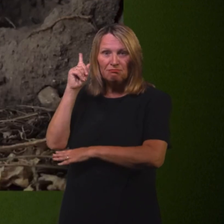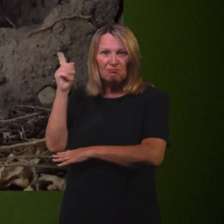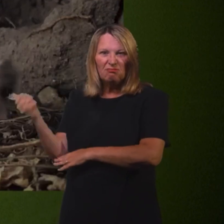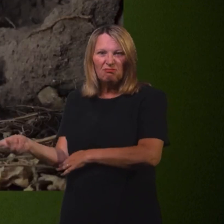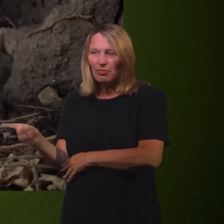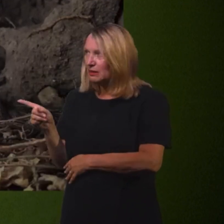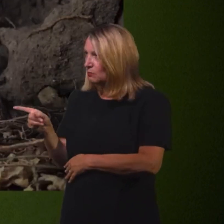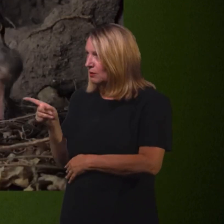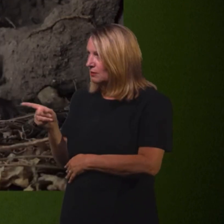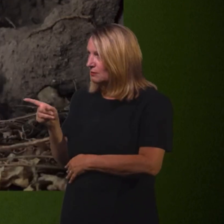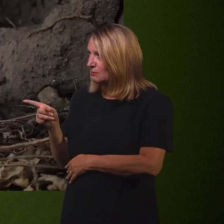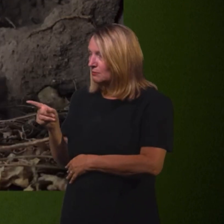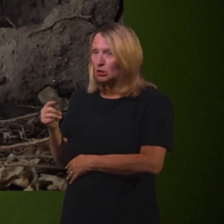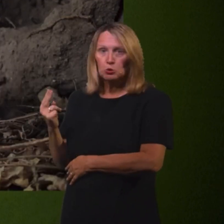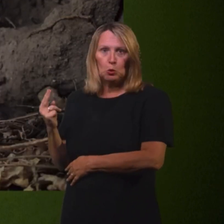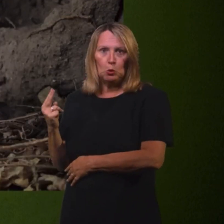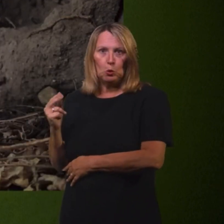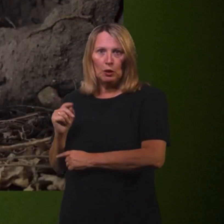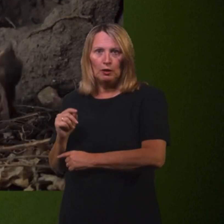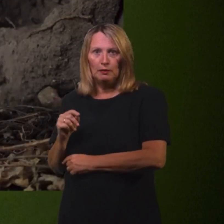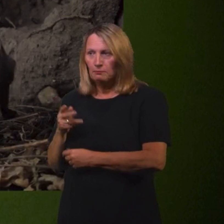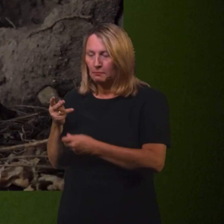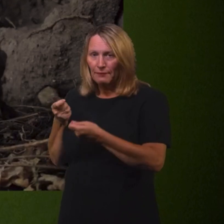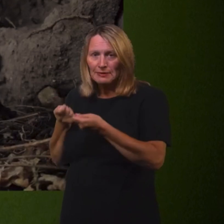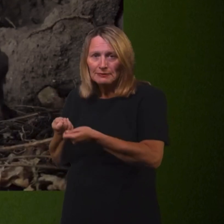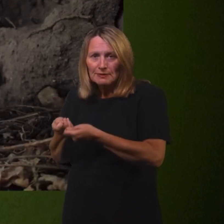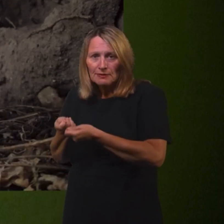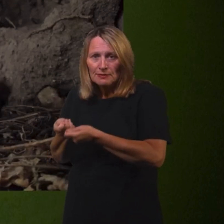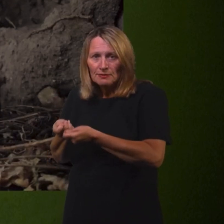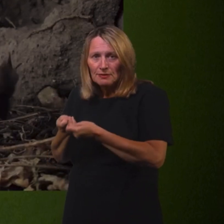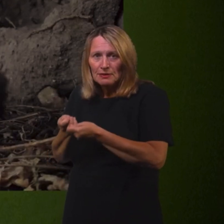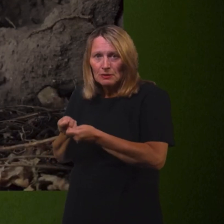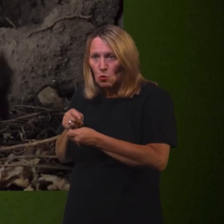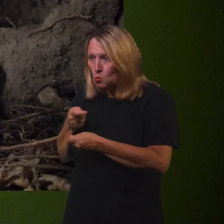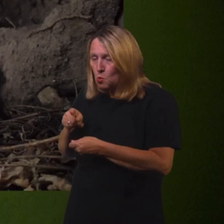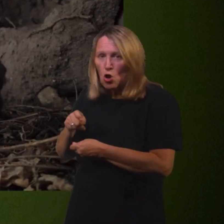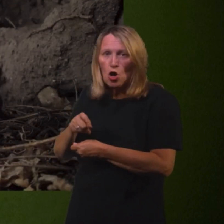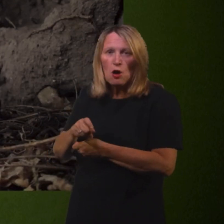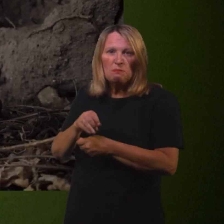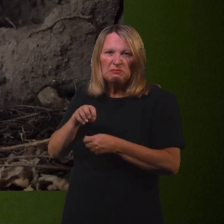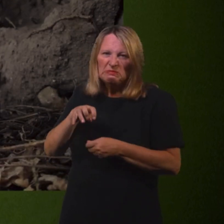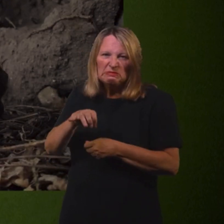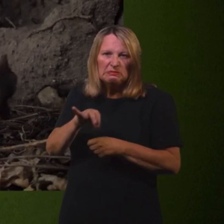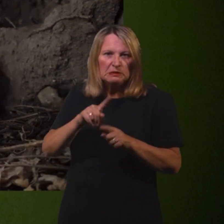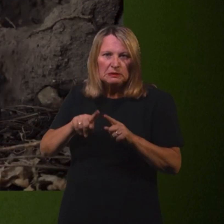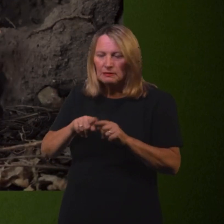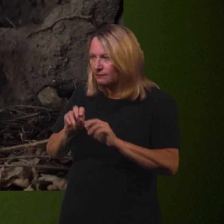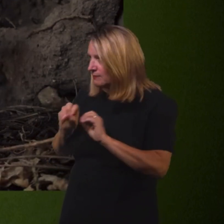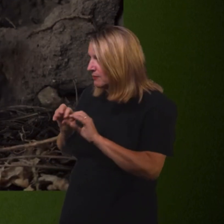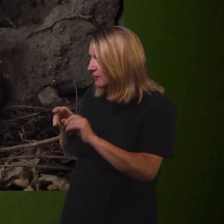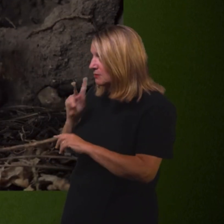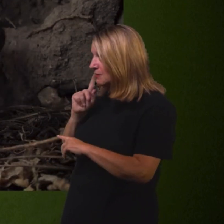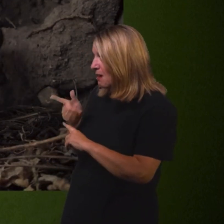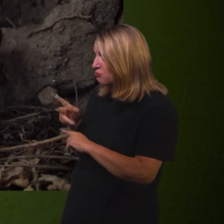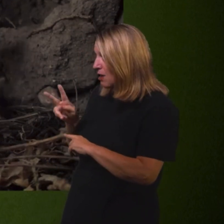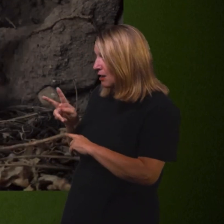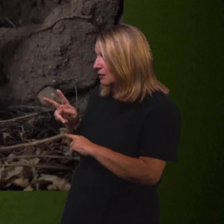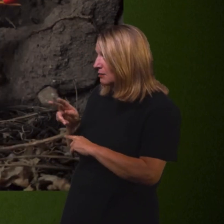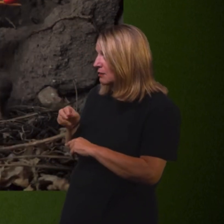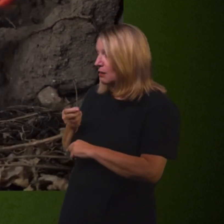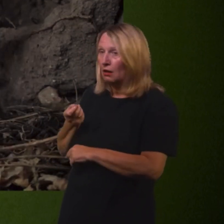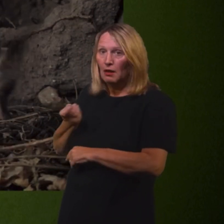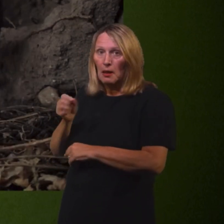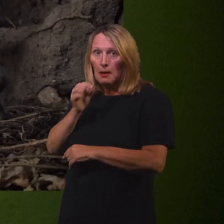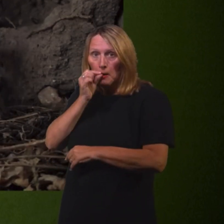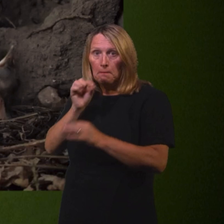in that fallen down trunk, and both parents were coming in, feeding worms and other invertebrates. But then we saw this,